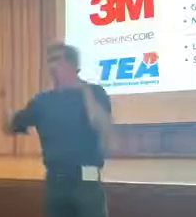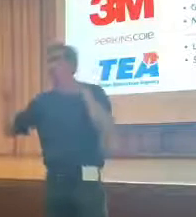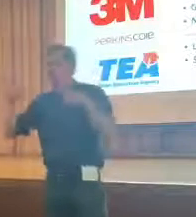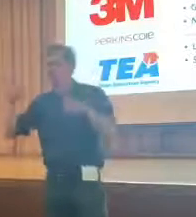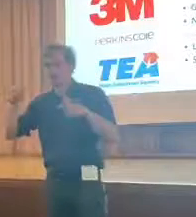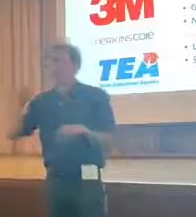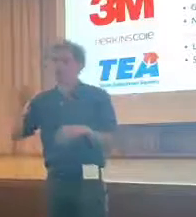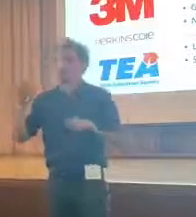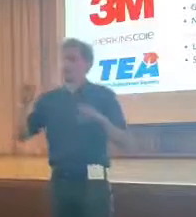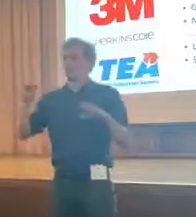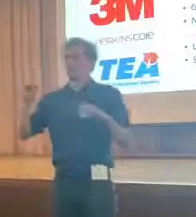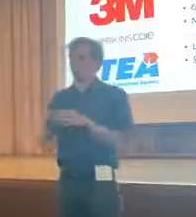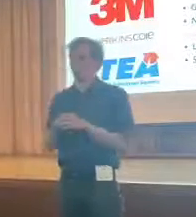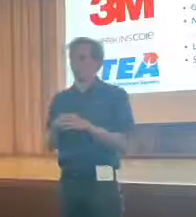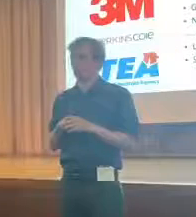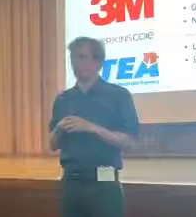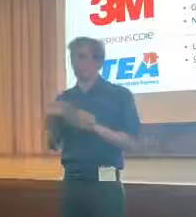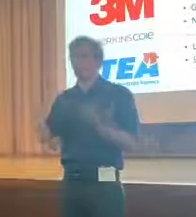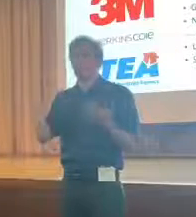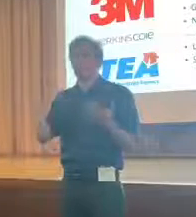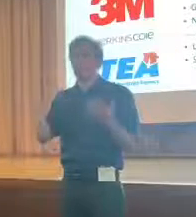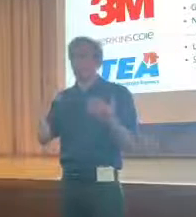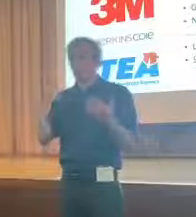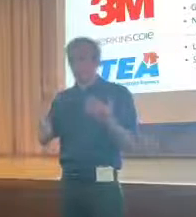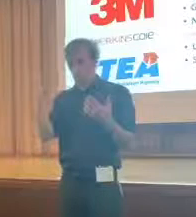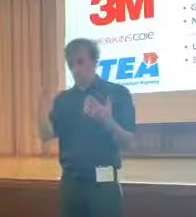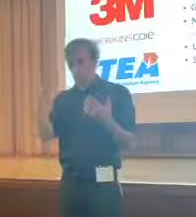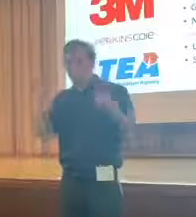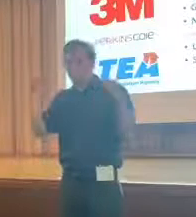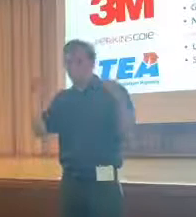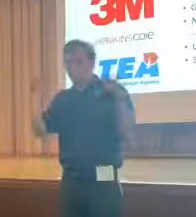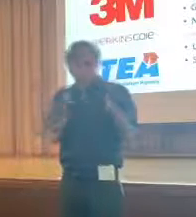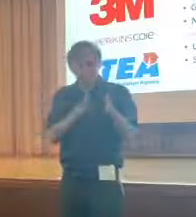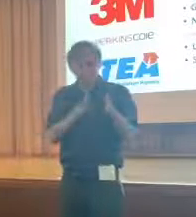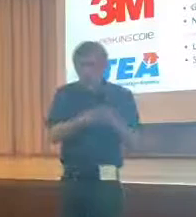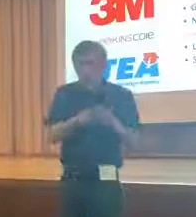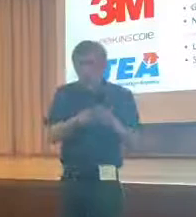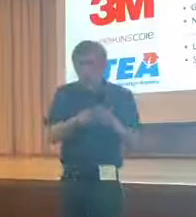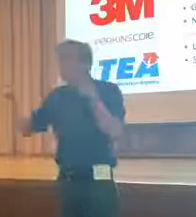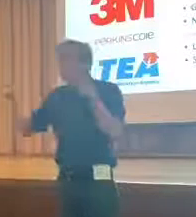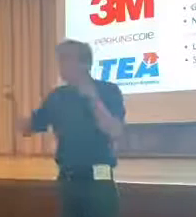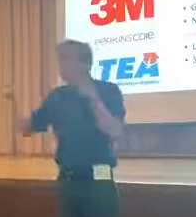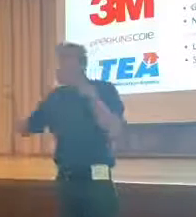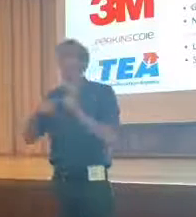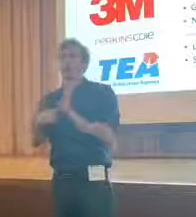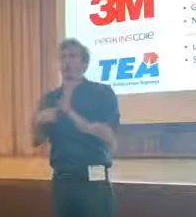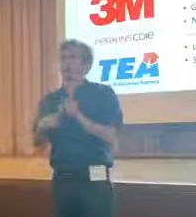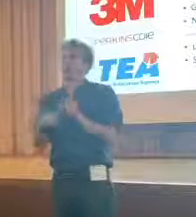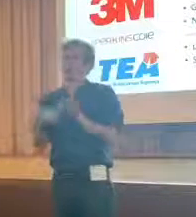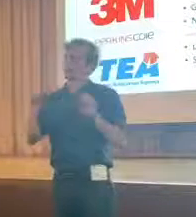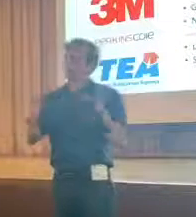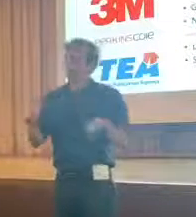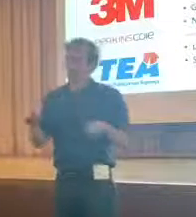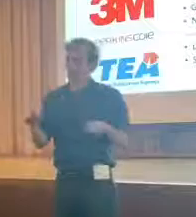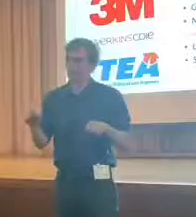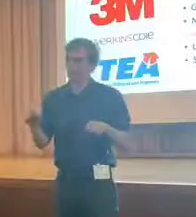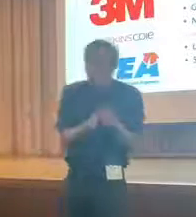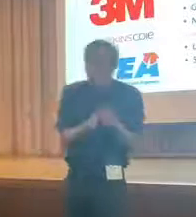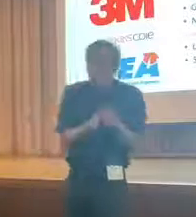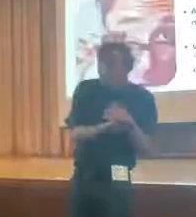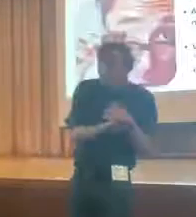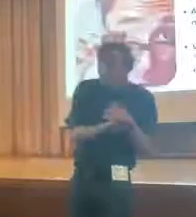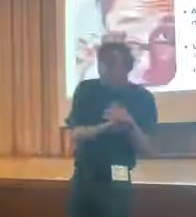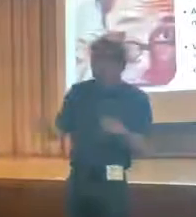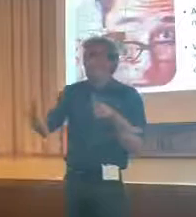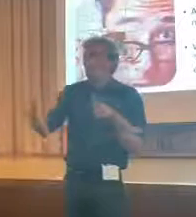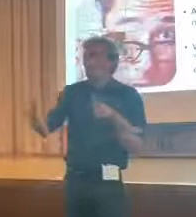that accessibility can be scaled up and it can be scaled down. It is possible for anyone and